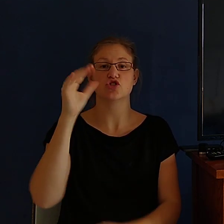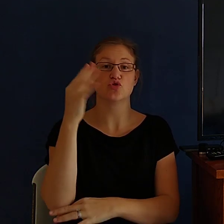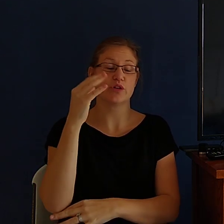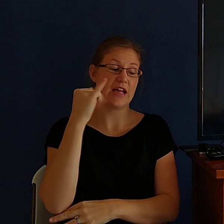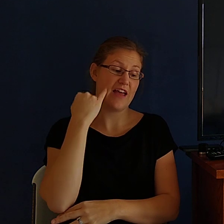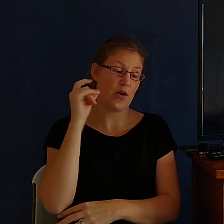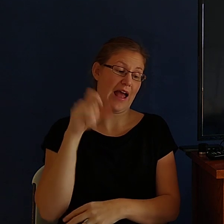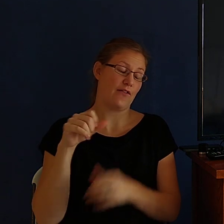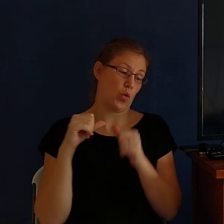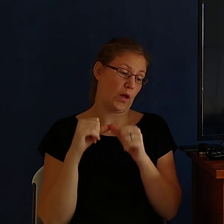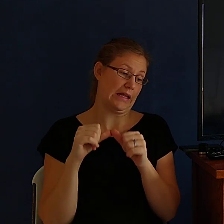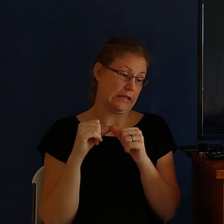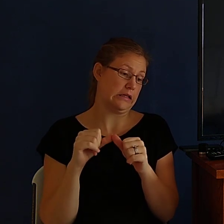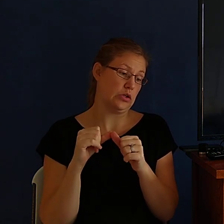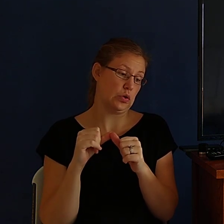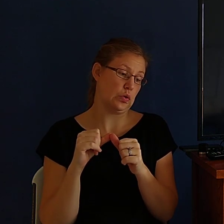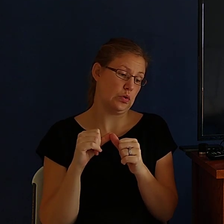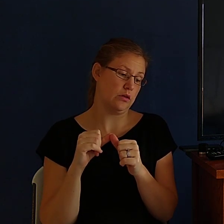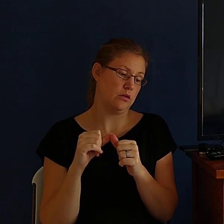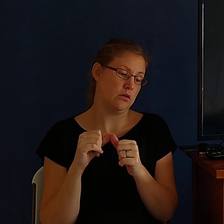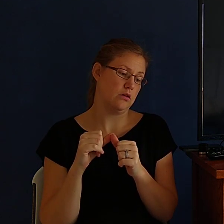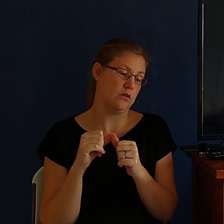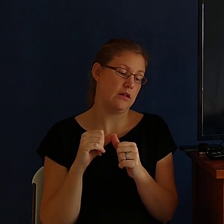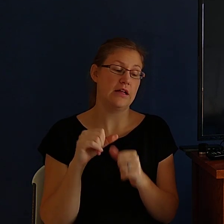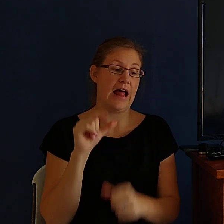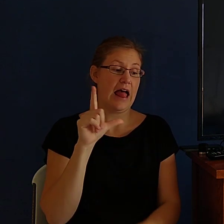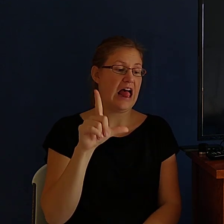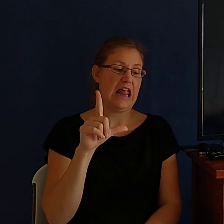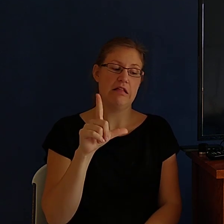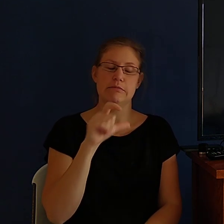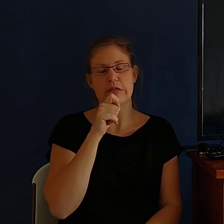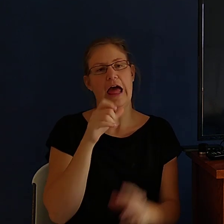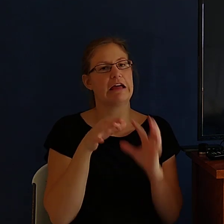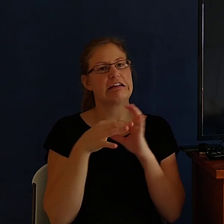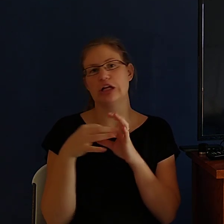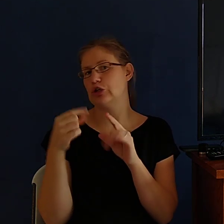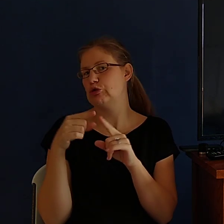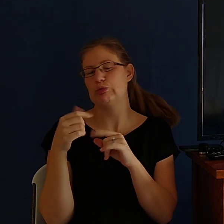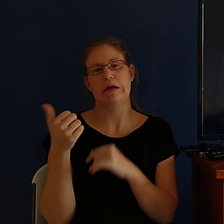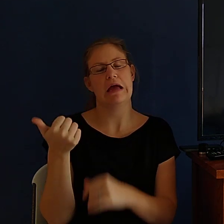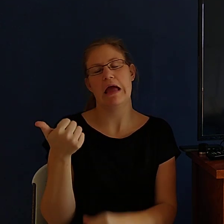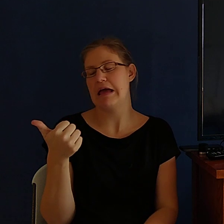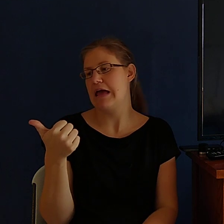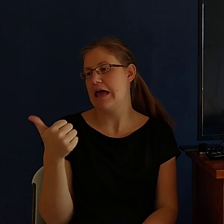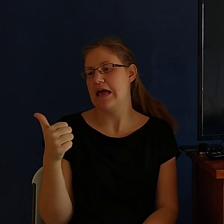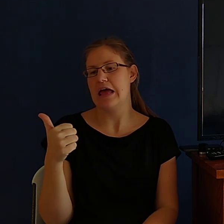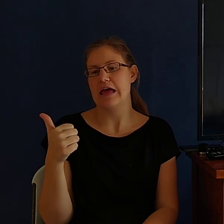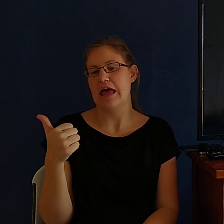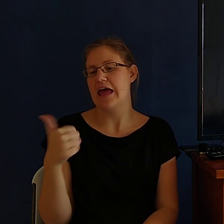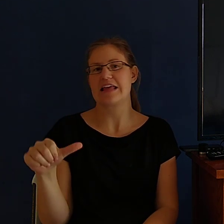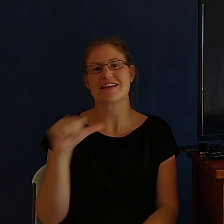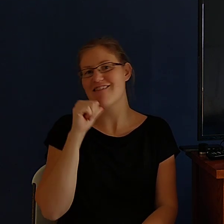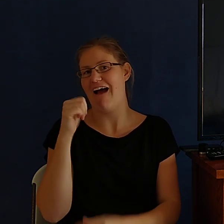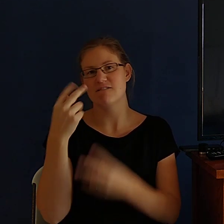continue, so we have L. L is not connected to any undiscovered